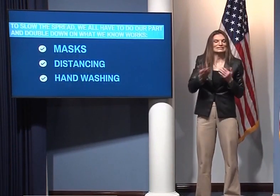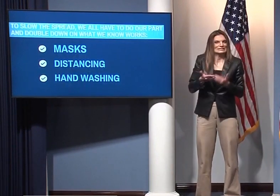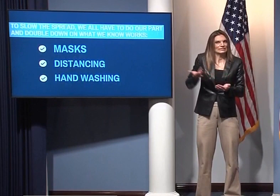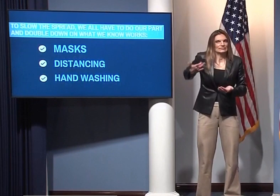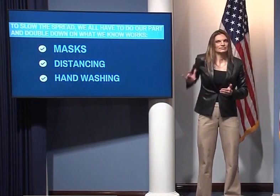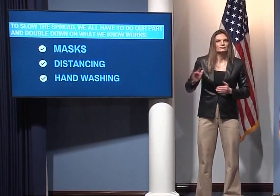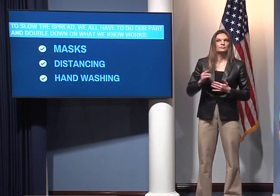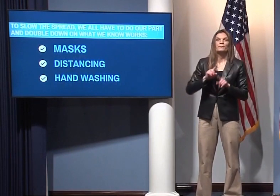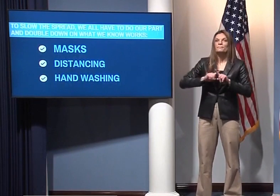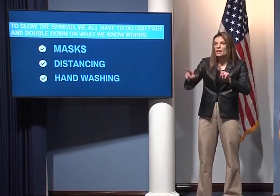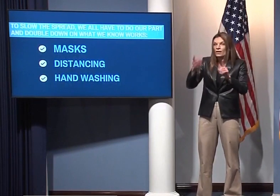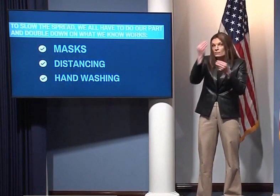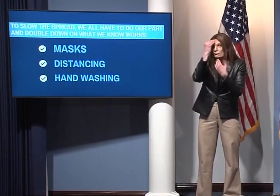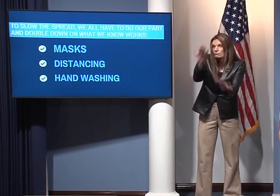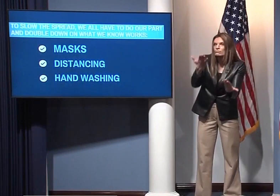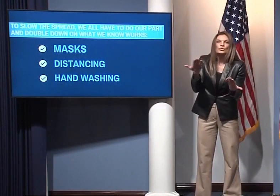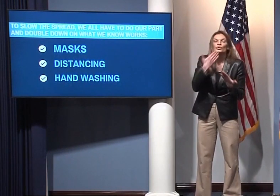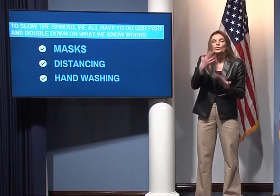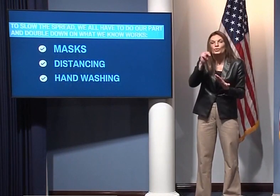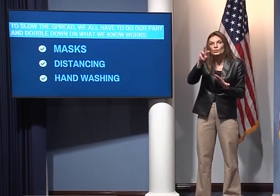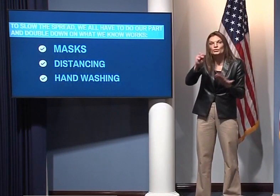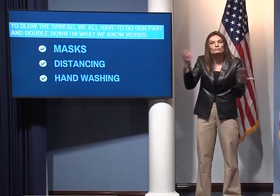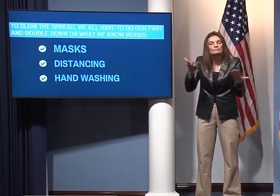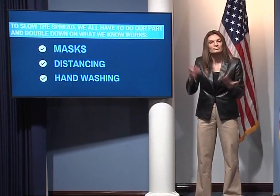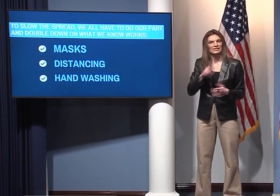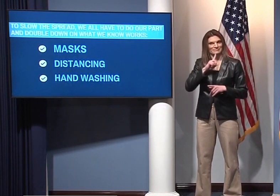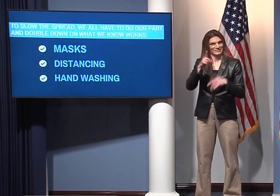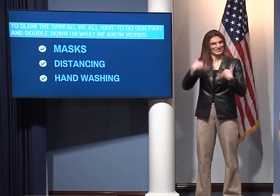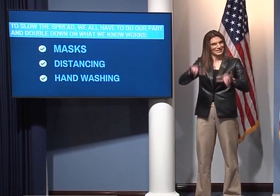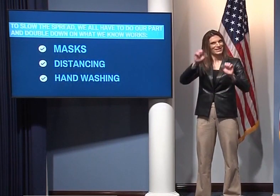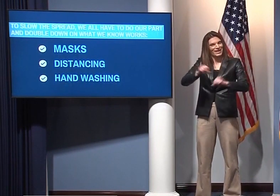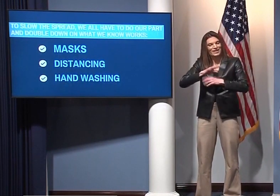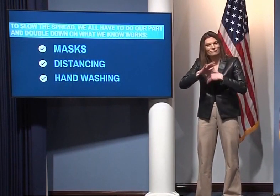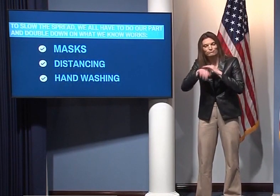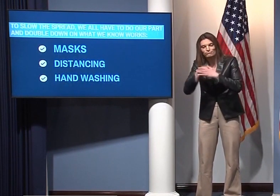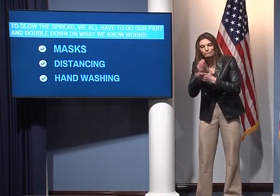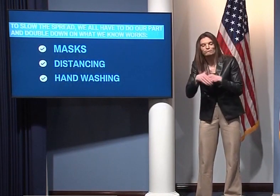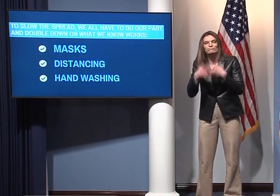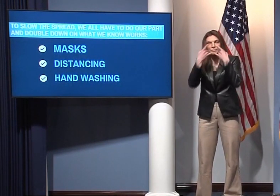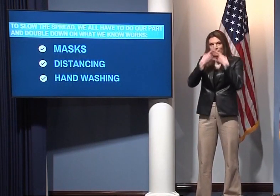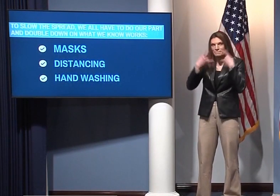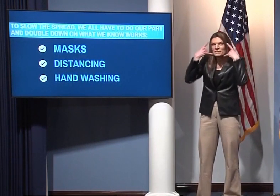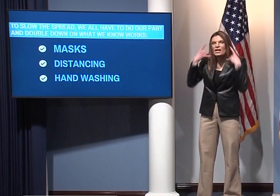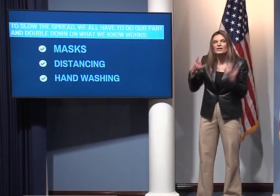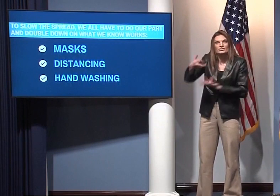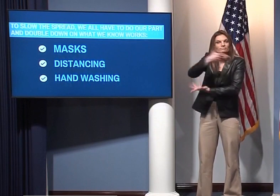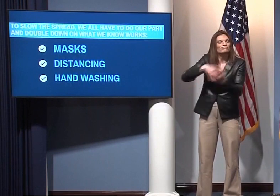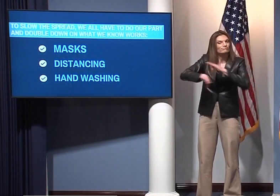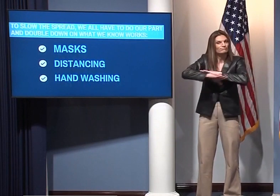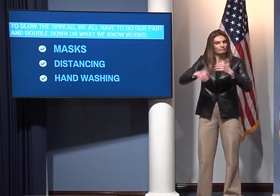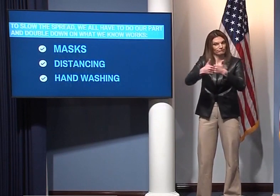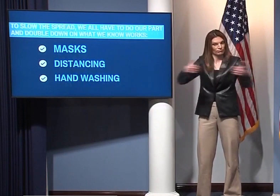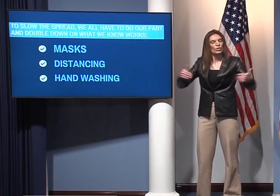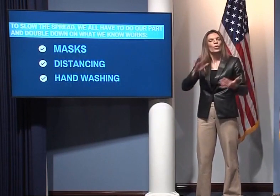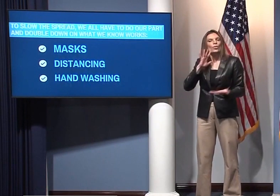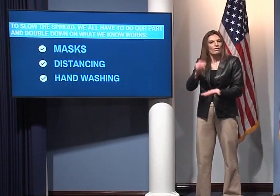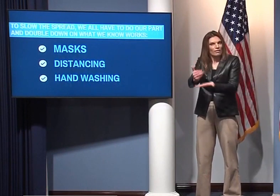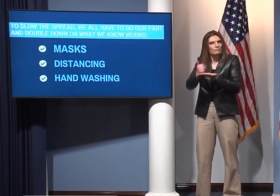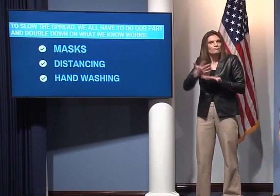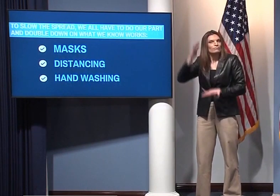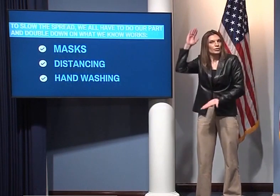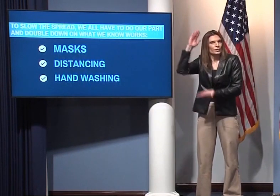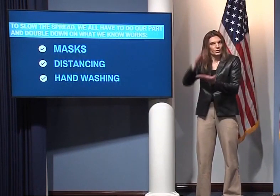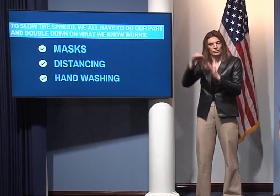distancing, hand washing. I also want to stress that we still have public health laws in place to mitigate the spread of